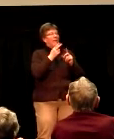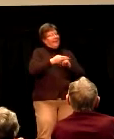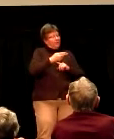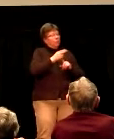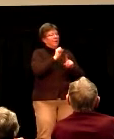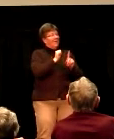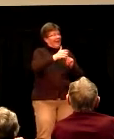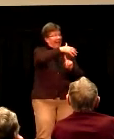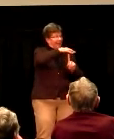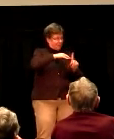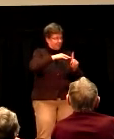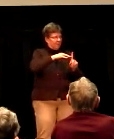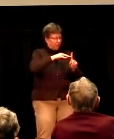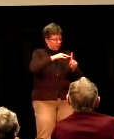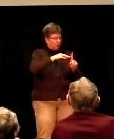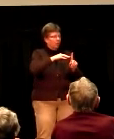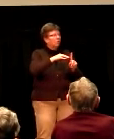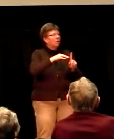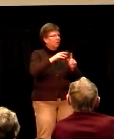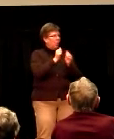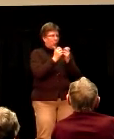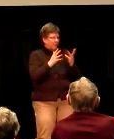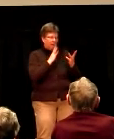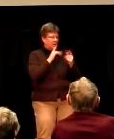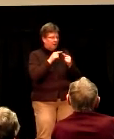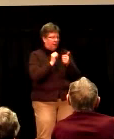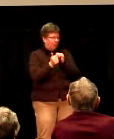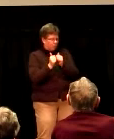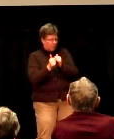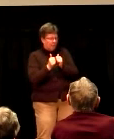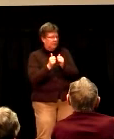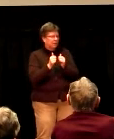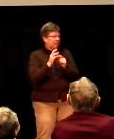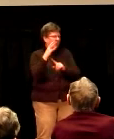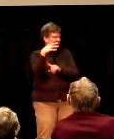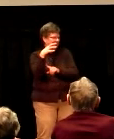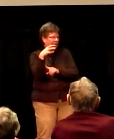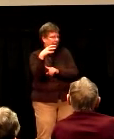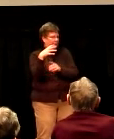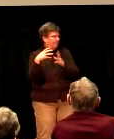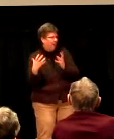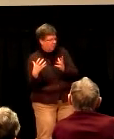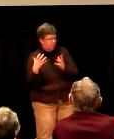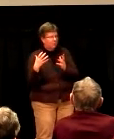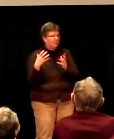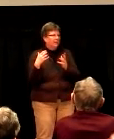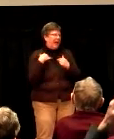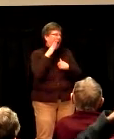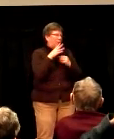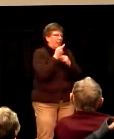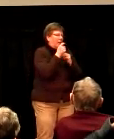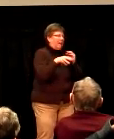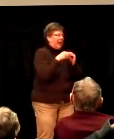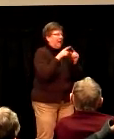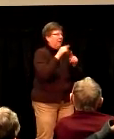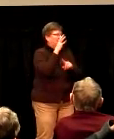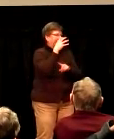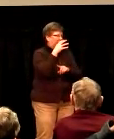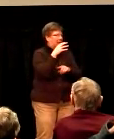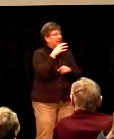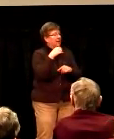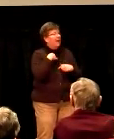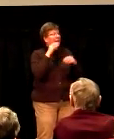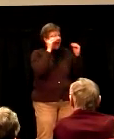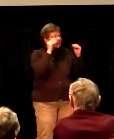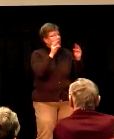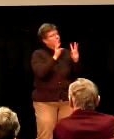these two things. And I will totally talk about a satellite at the very end, because I can't resist. I should also mention that I